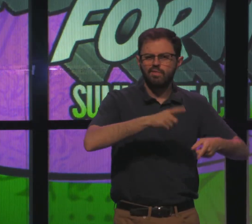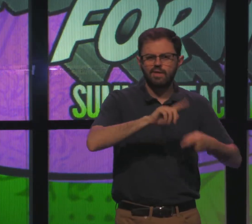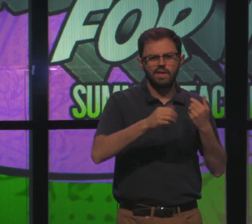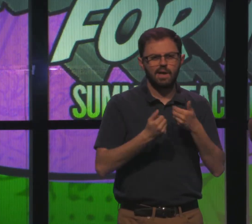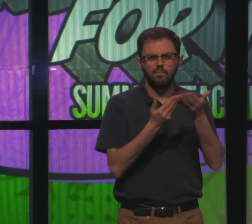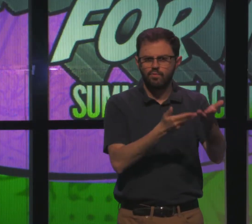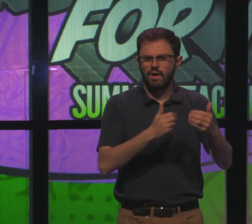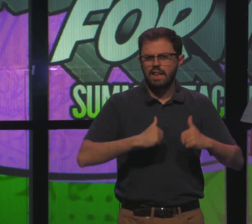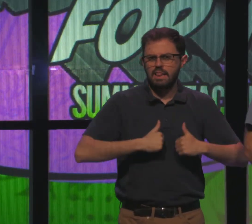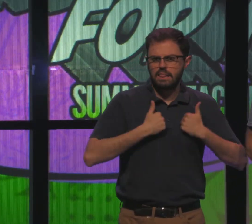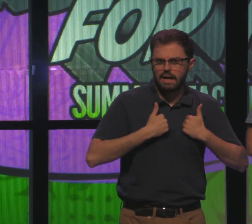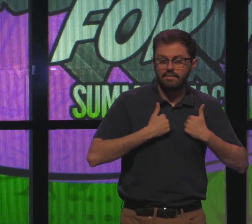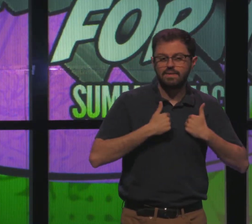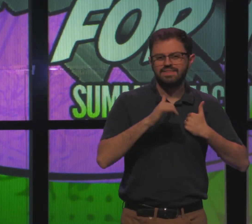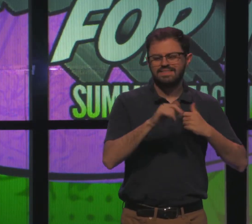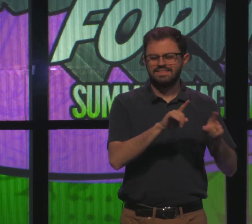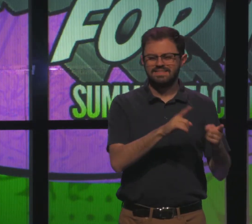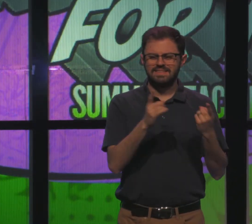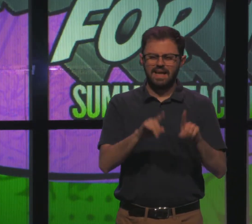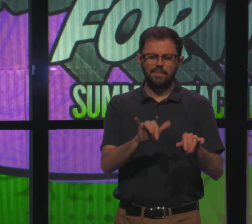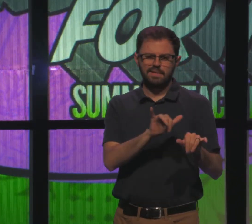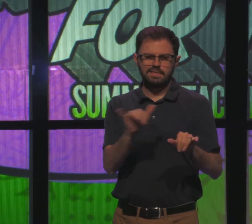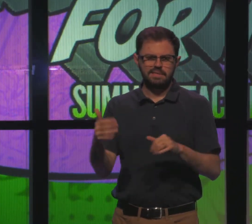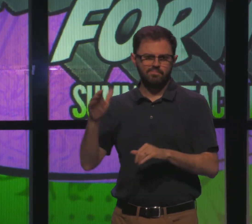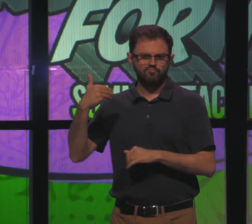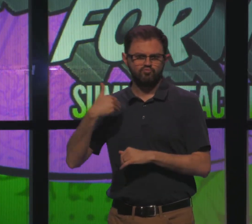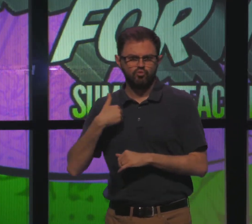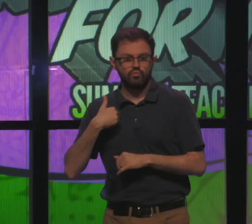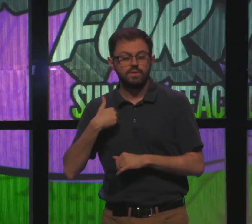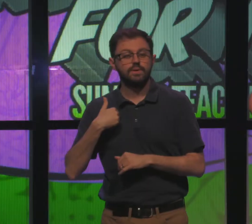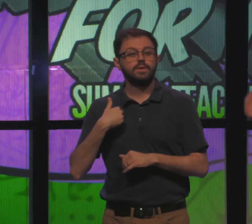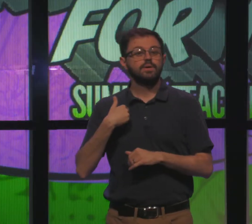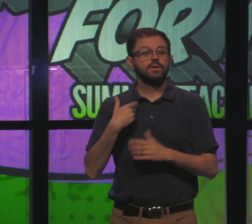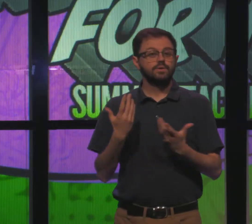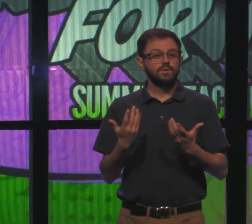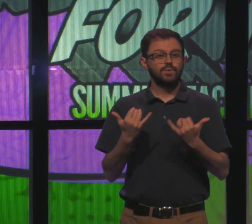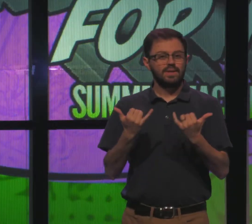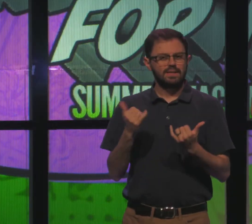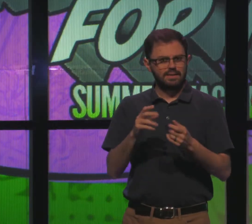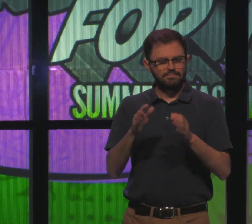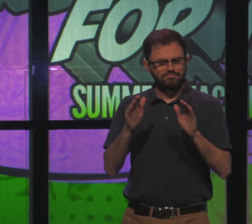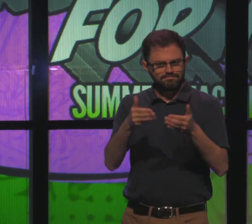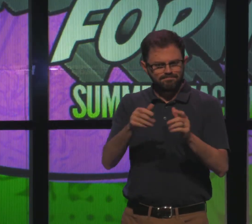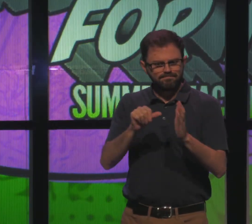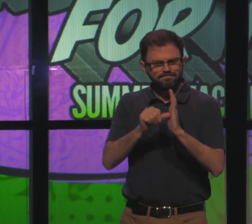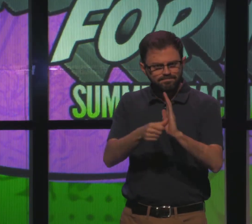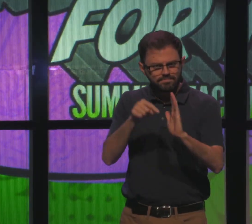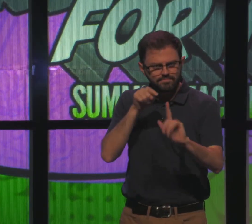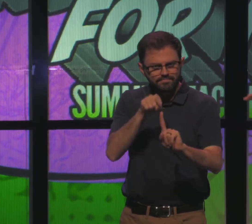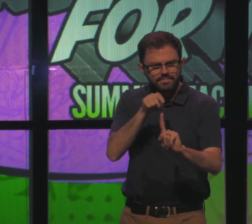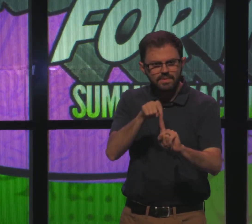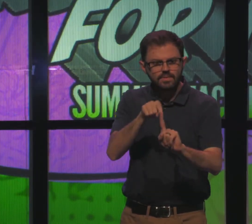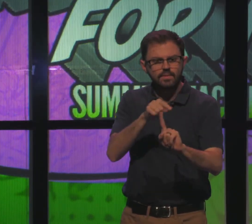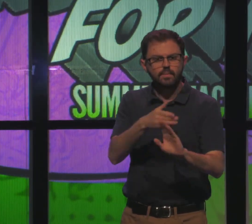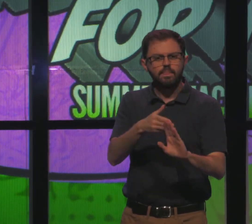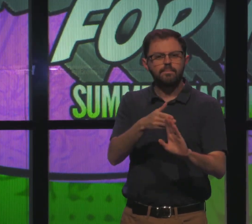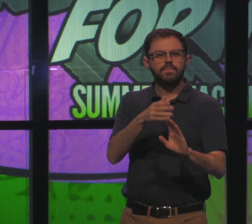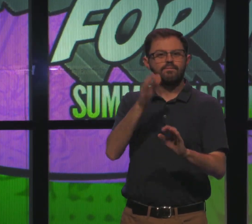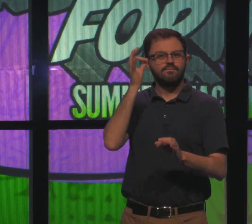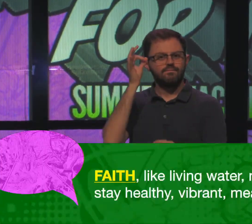people. So here's what I don't want us to miss as we explore this question. Like before we can start tackling it, we have to understand this first and